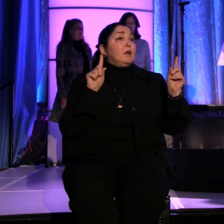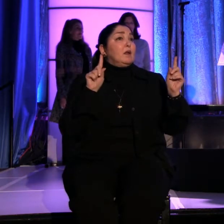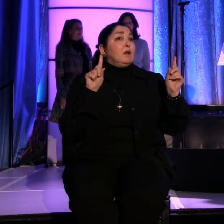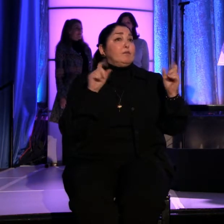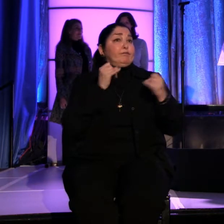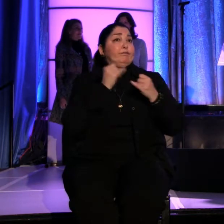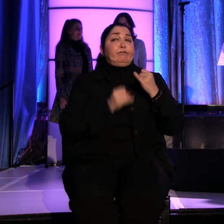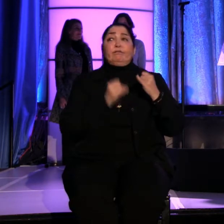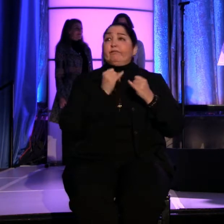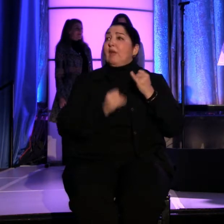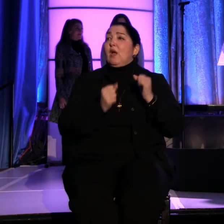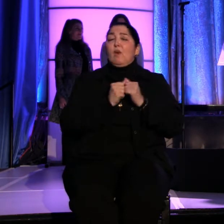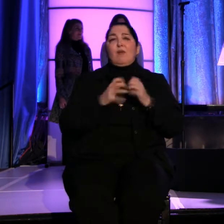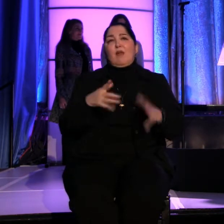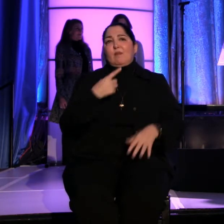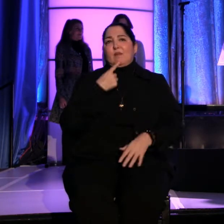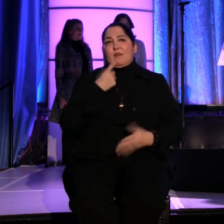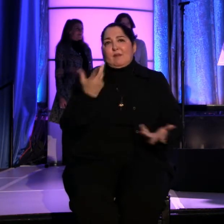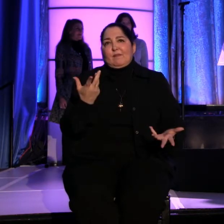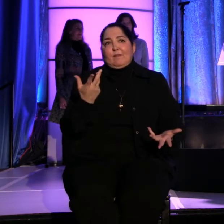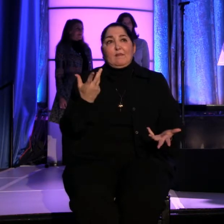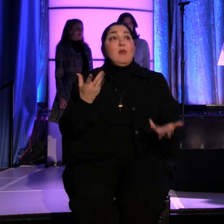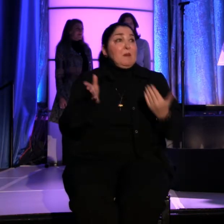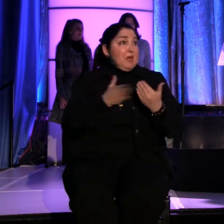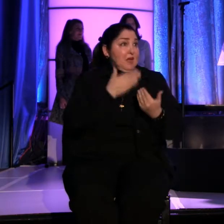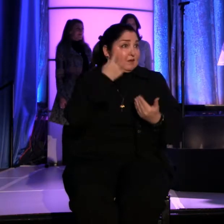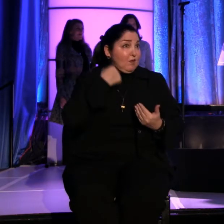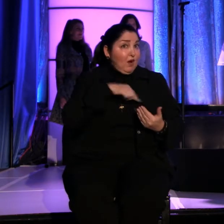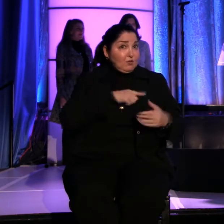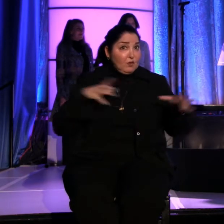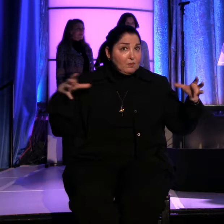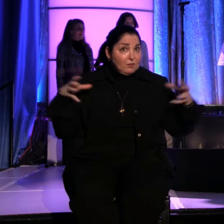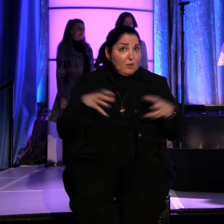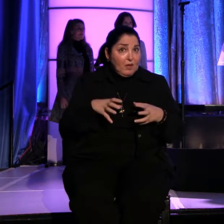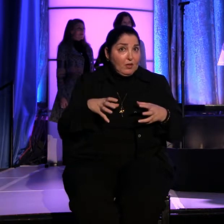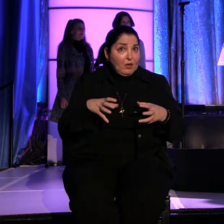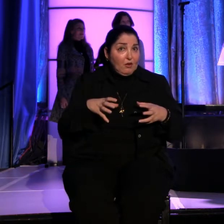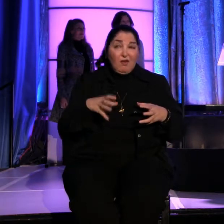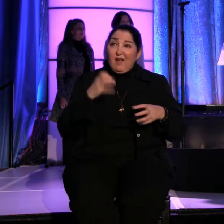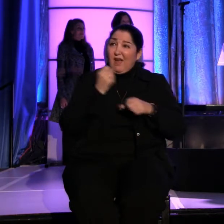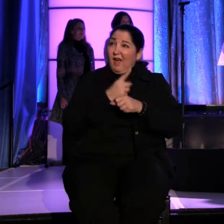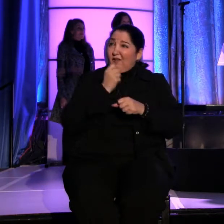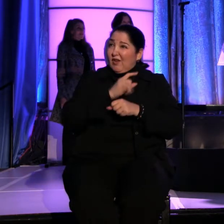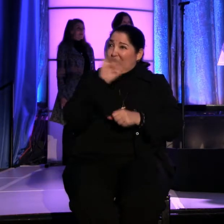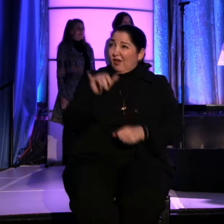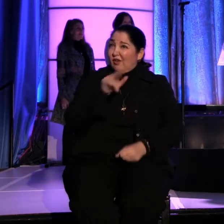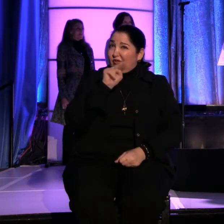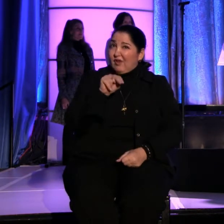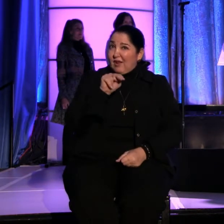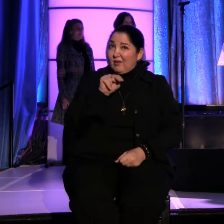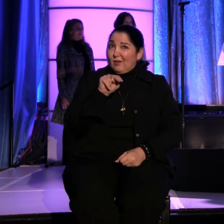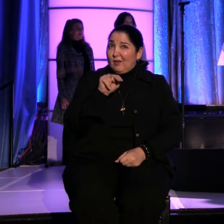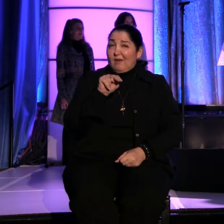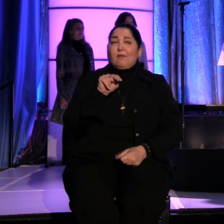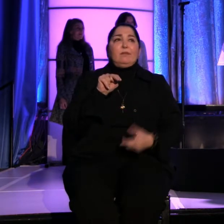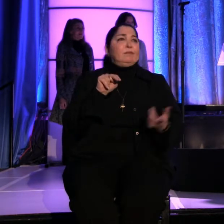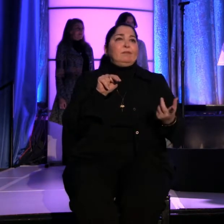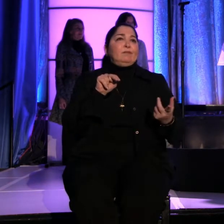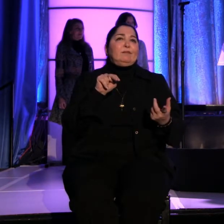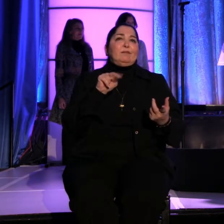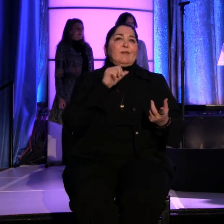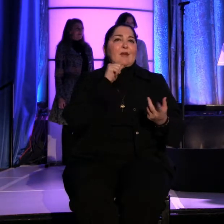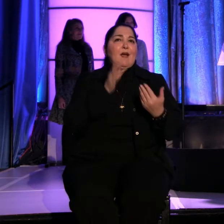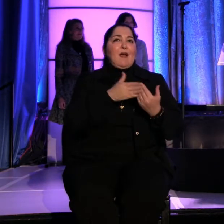saying that it would not be so easy for us to come together every January without the year-round effort